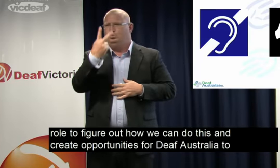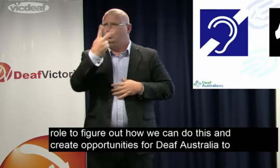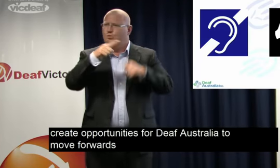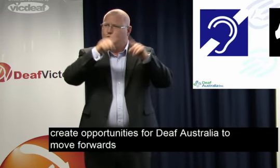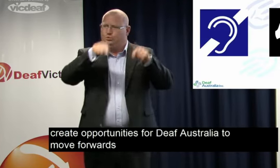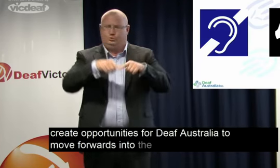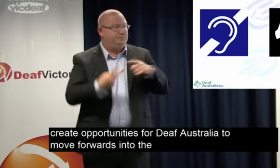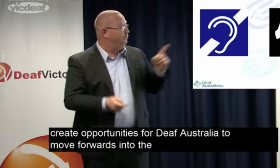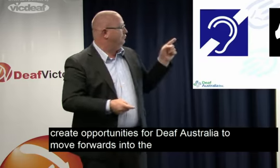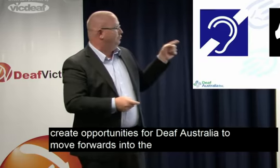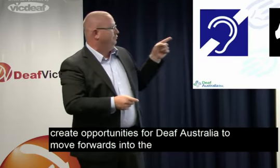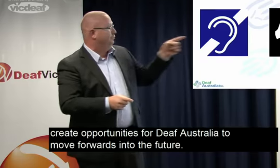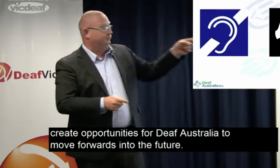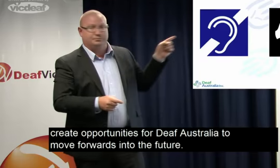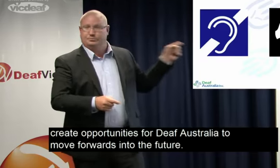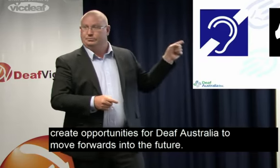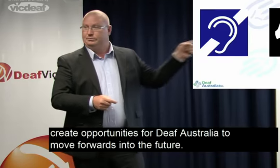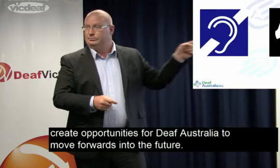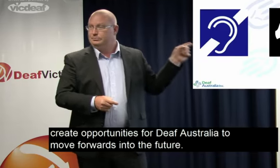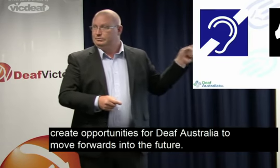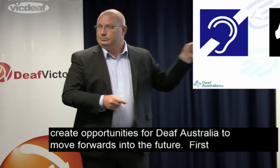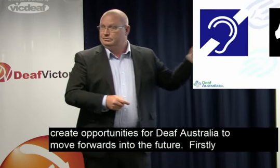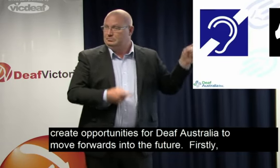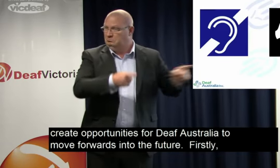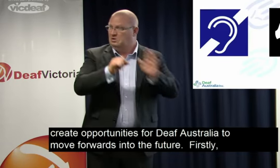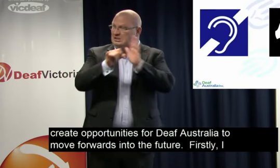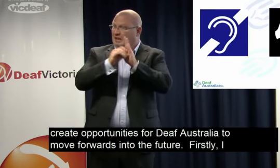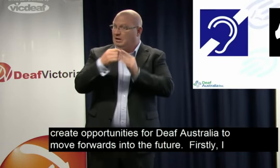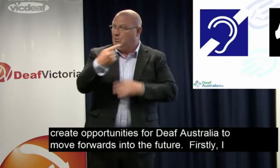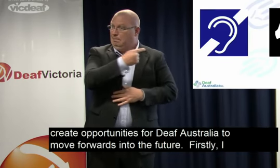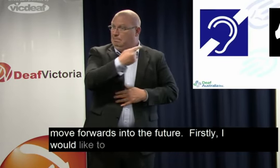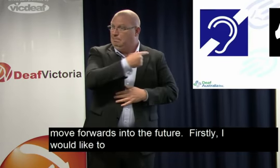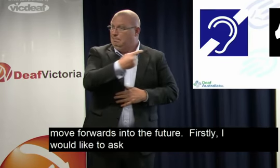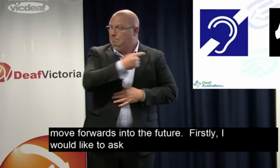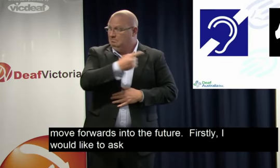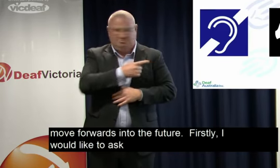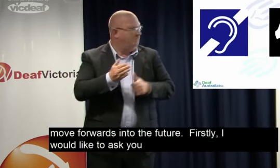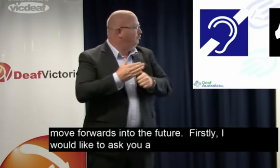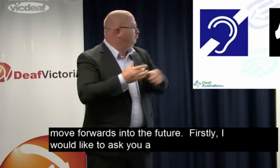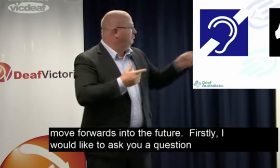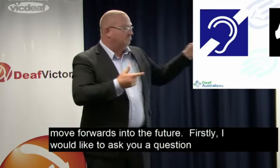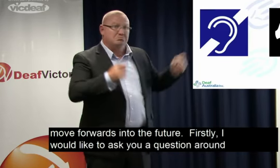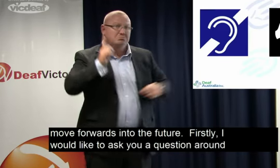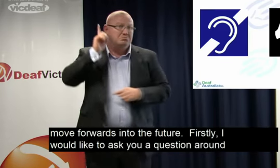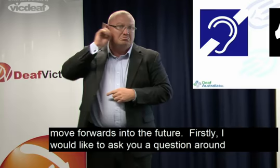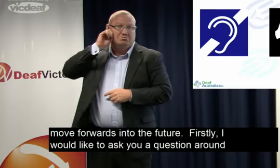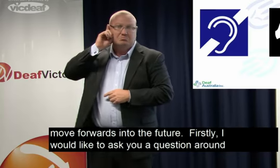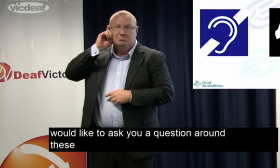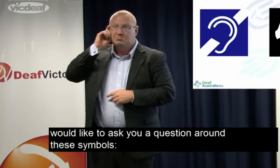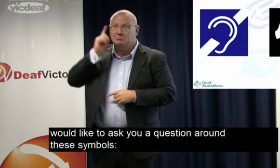First of all, I'd like to ask you a question around these symbols. Do you identify with these symbols? So the first one we have